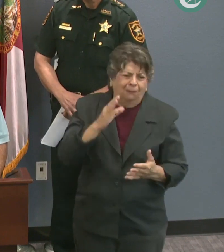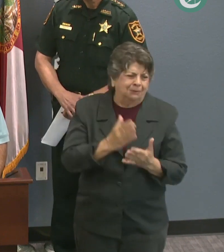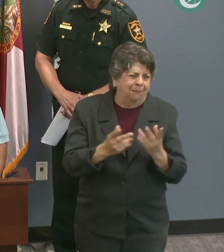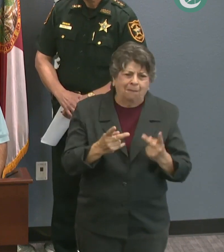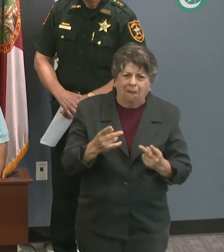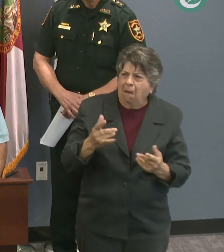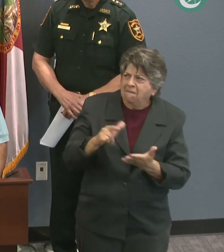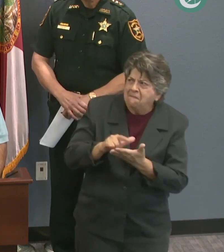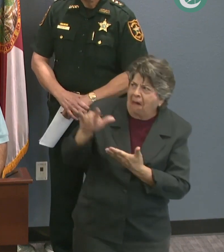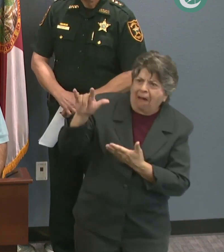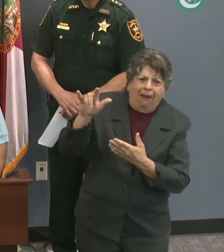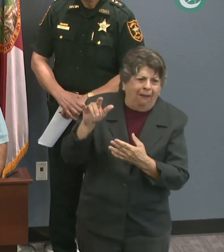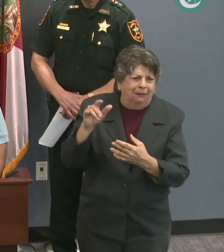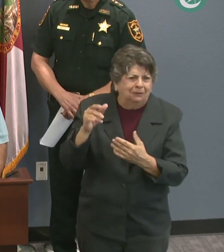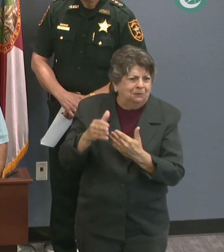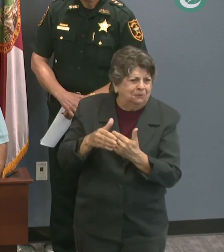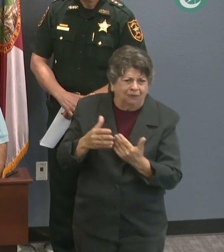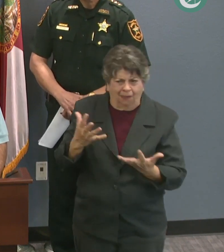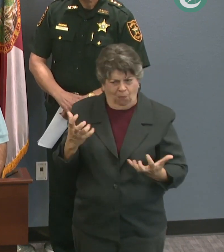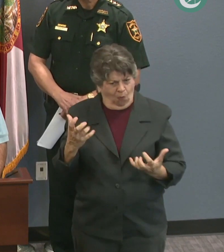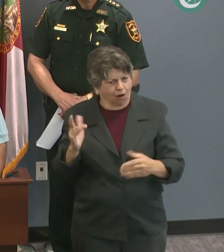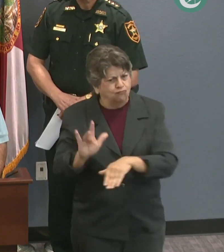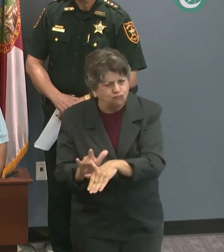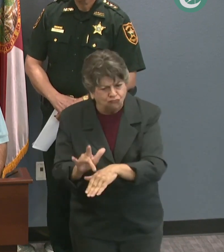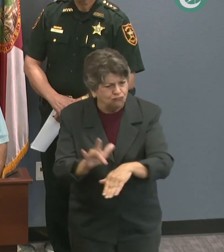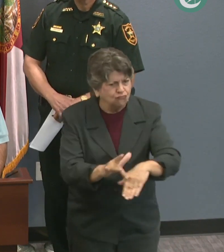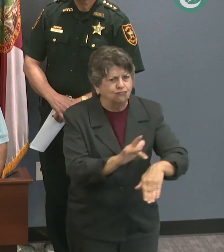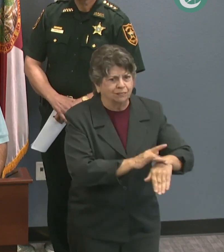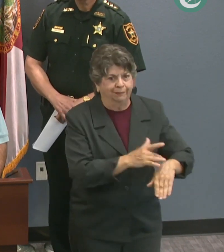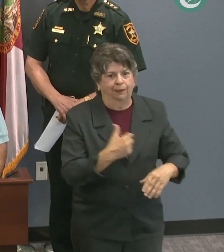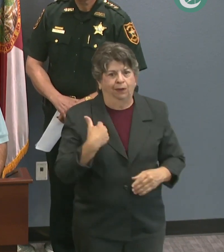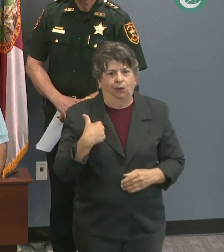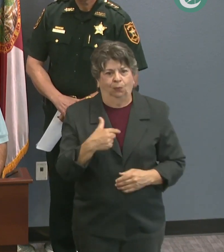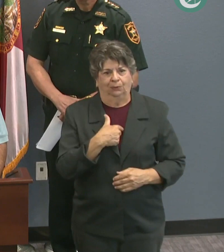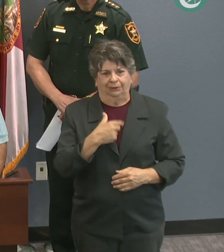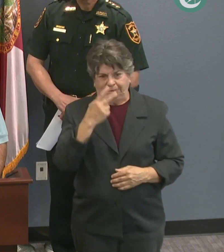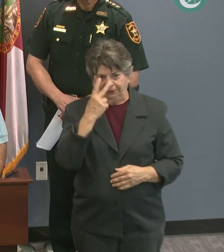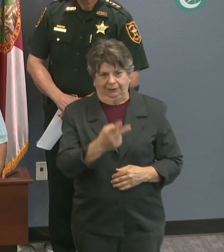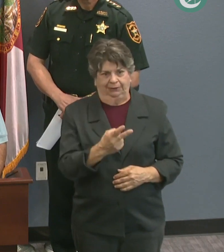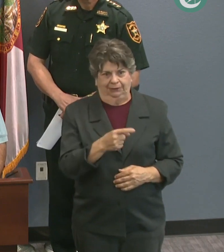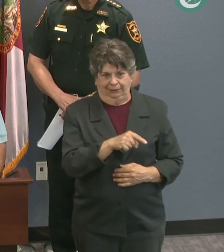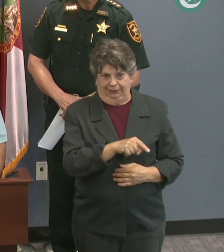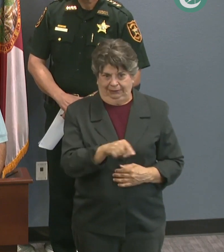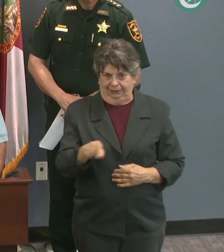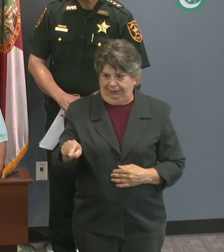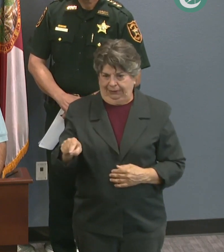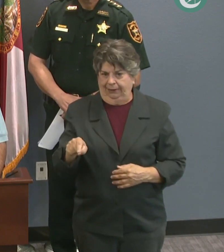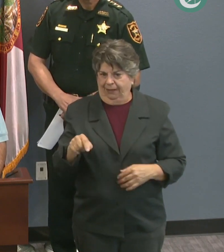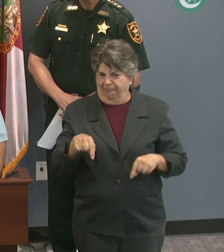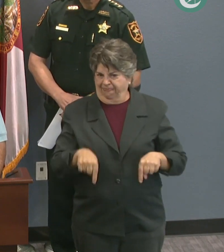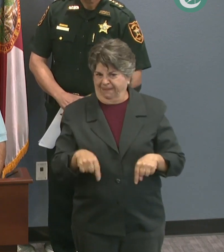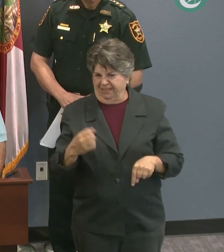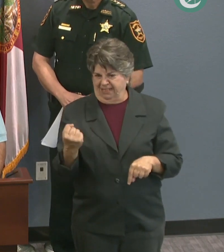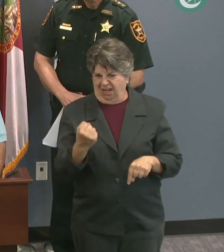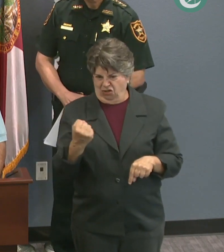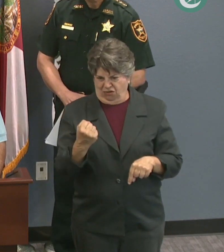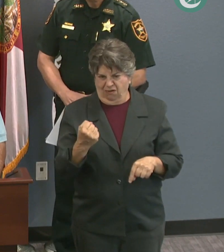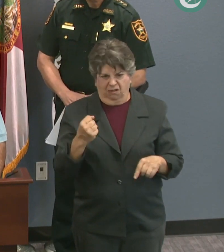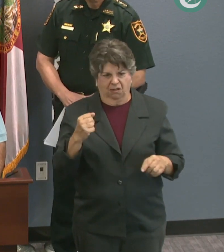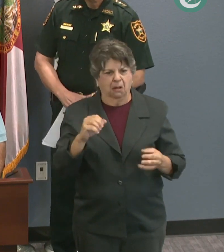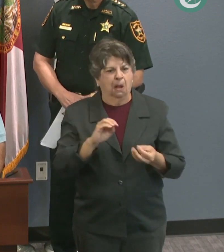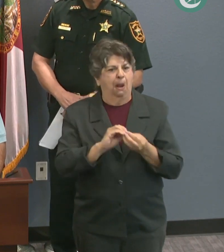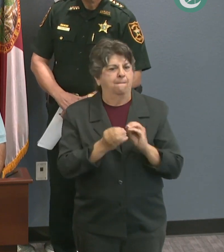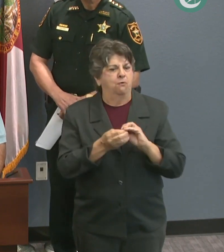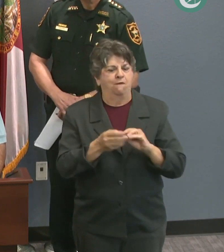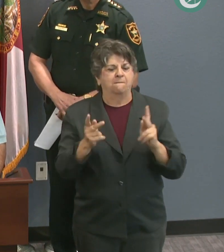at a point. And so we see occupancy that is significantly declines come Saturday. And so we're going to continue to evaluate